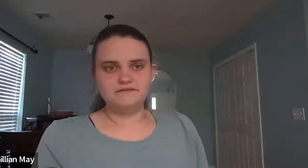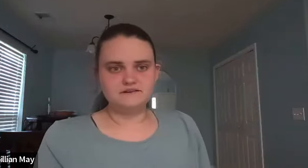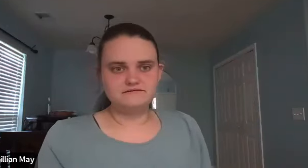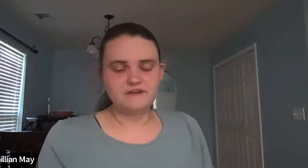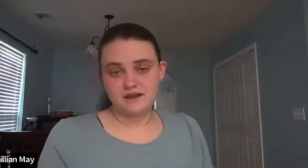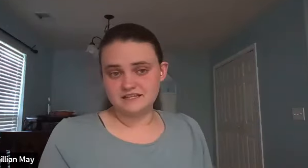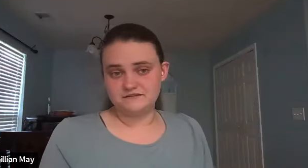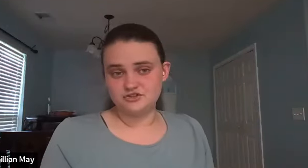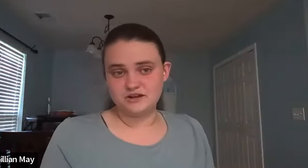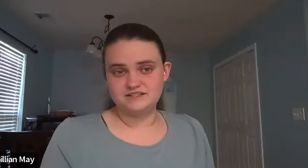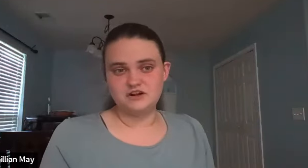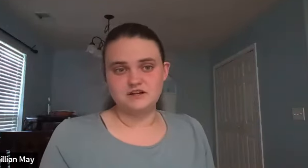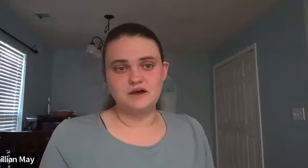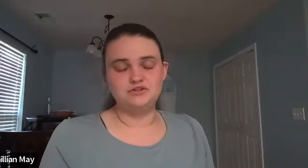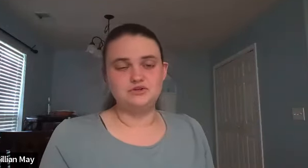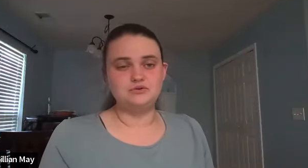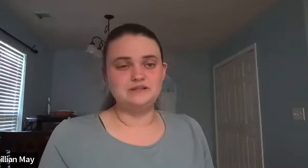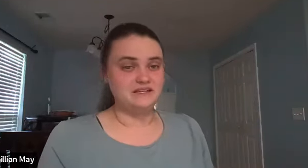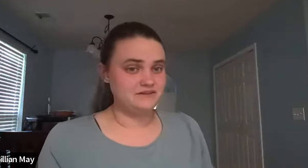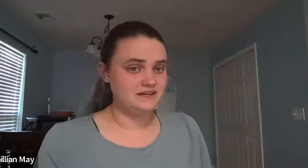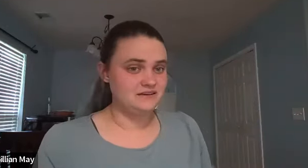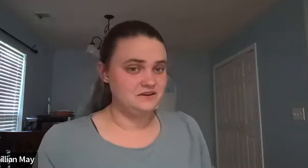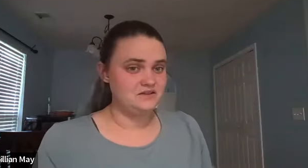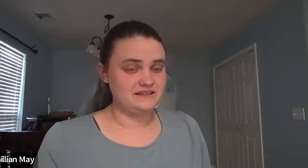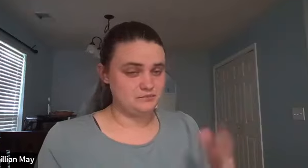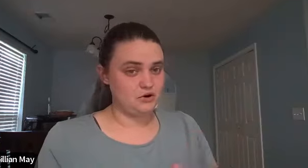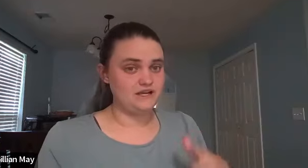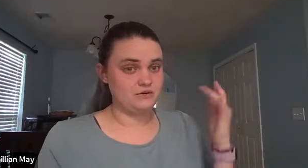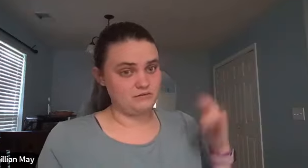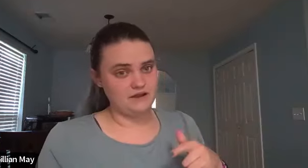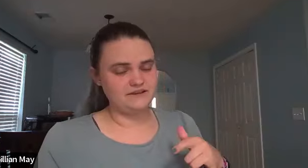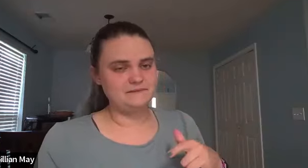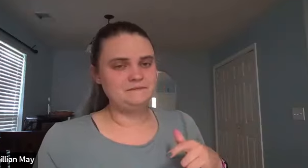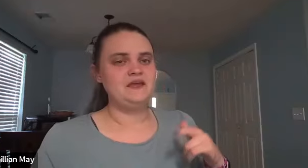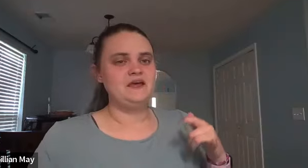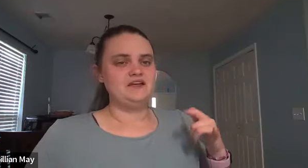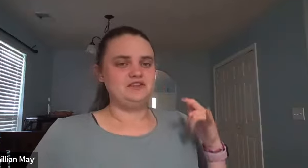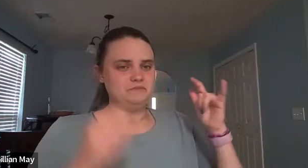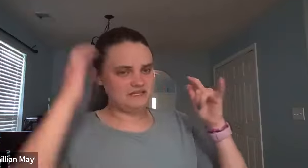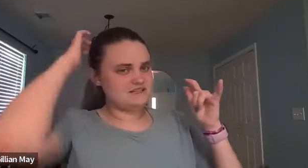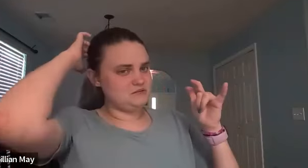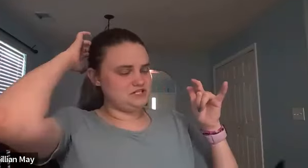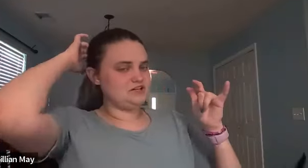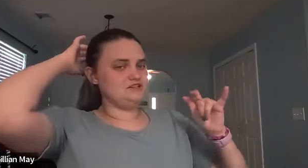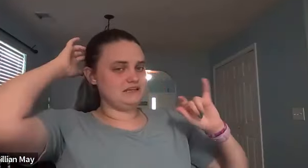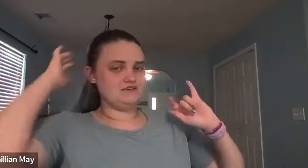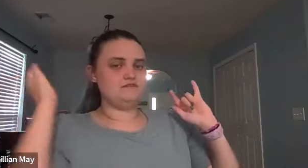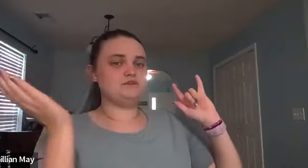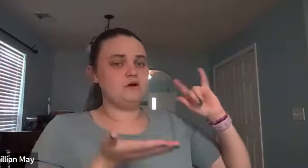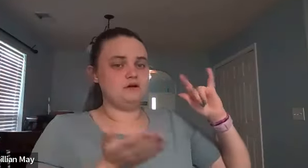Fun fact, if you're trying to talk about you leaving, like departing or arriving, you basically what you're going to do, like, so if you're